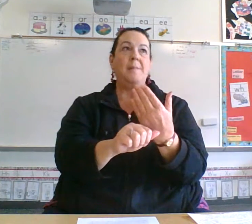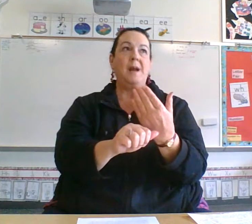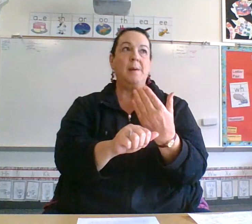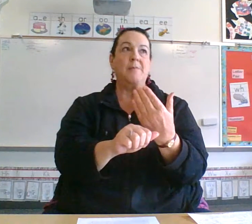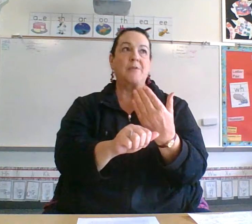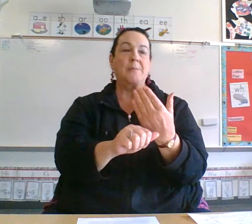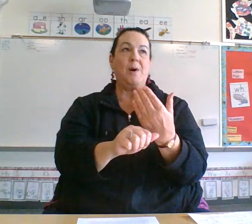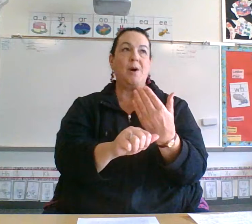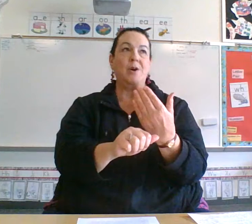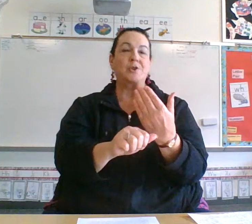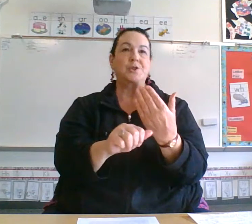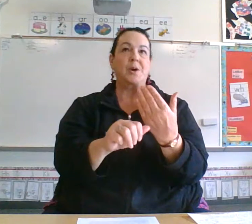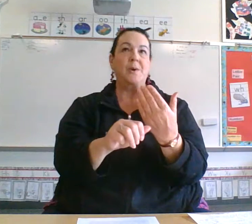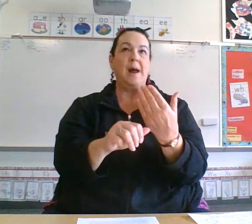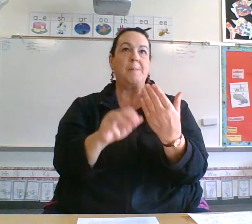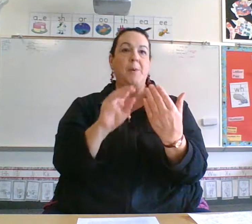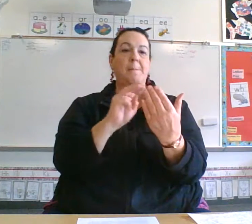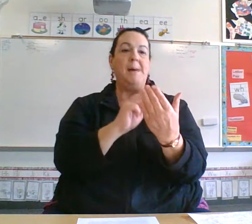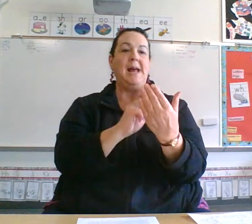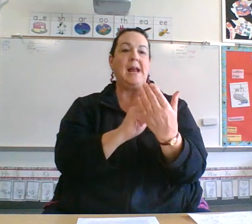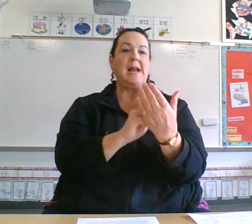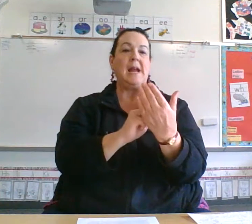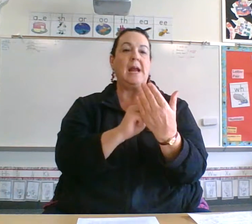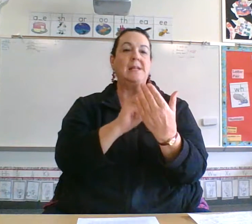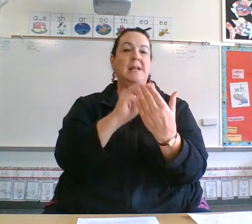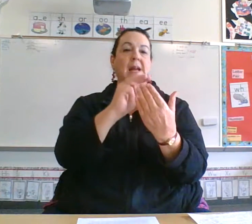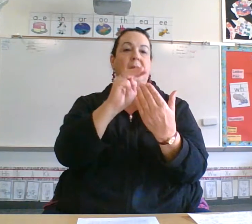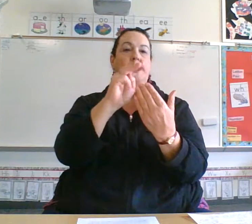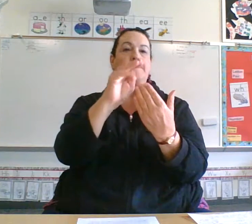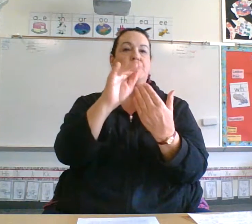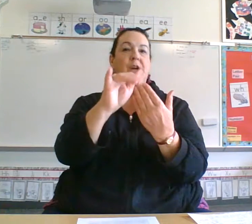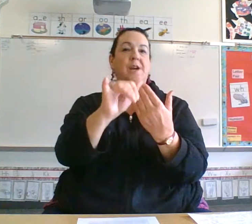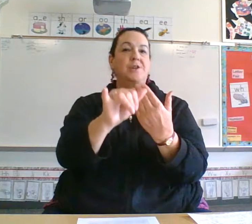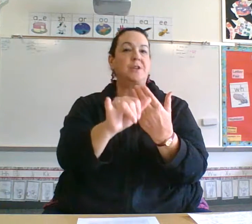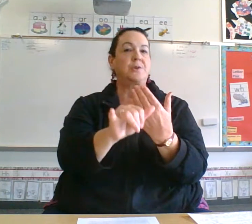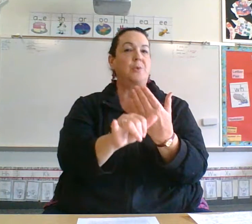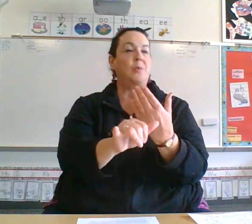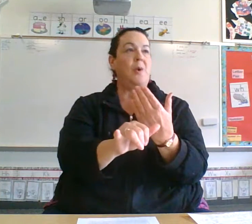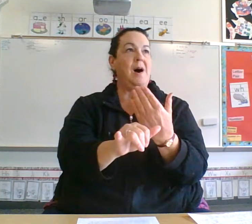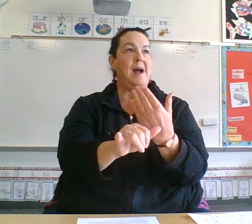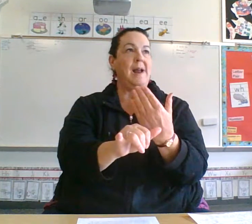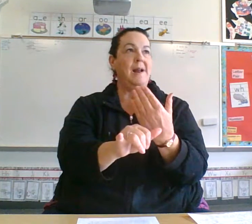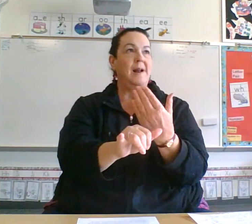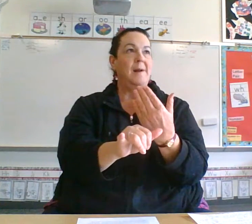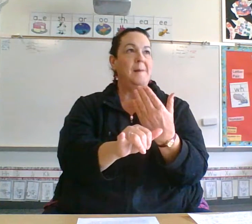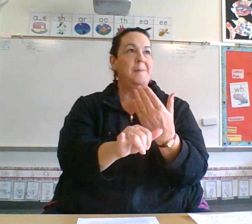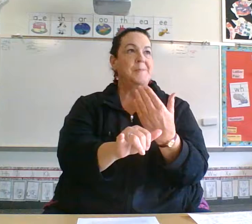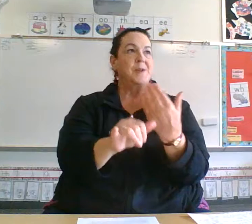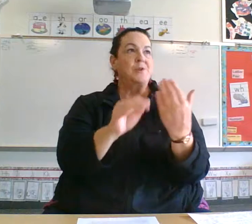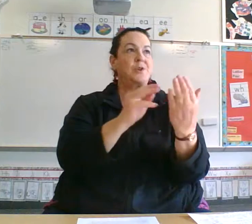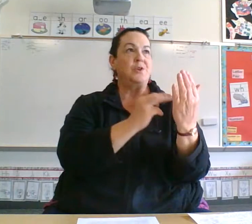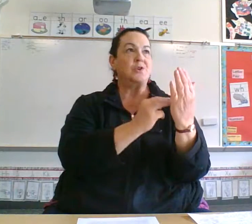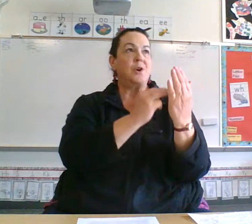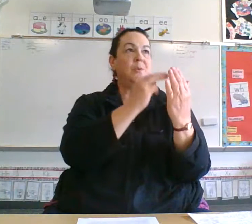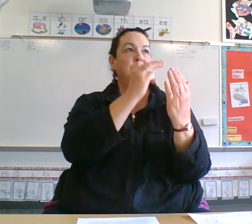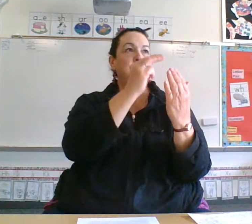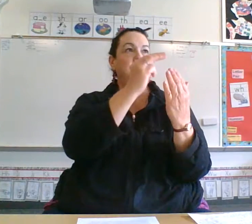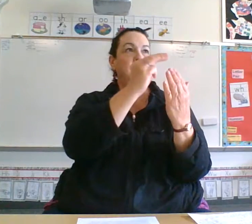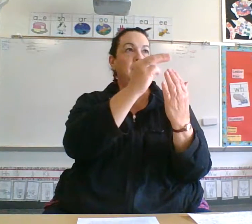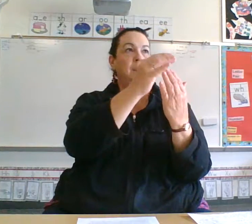M for March, so April. May is M changing to a Y. So you start with M